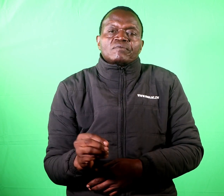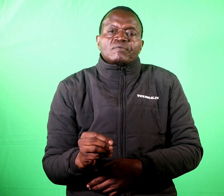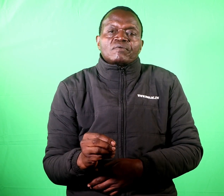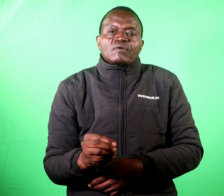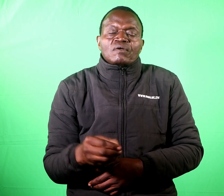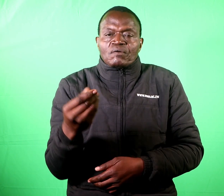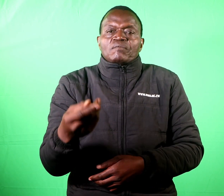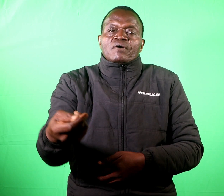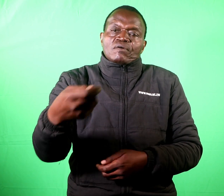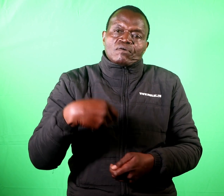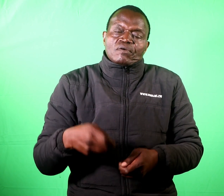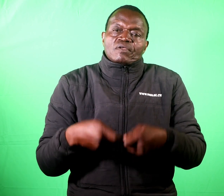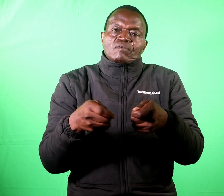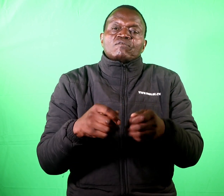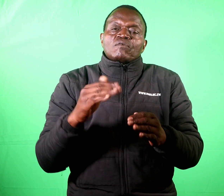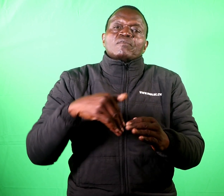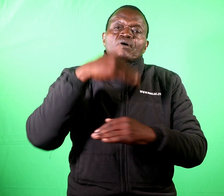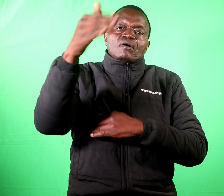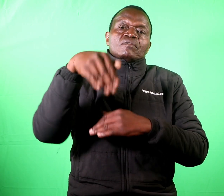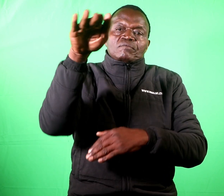remittances or gifts from outside Zimbabwe